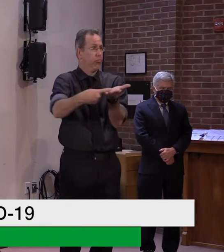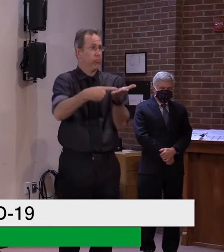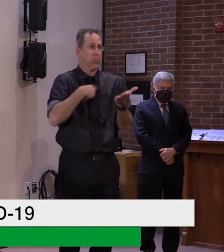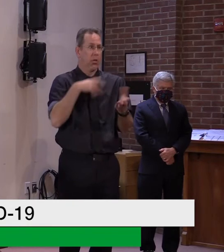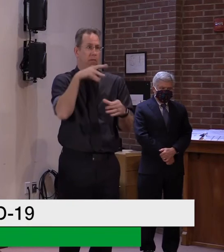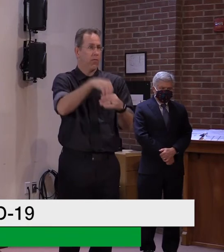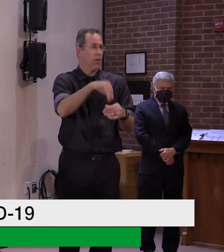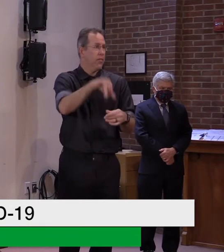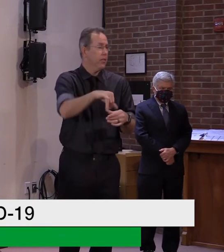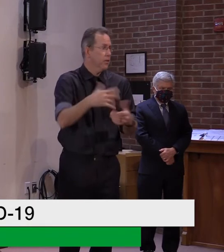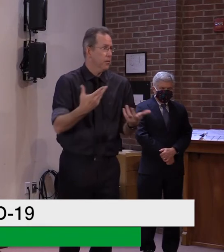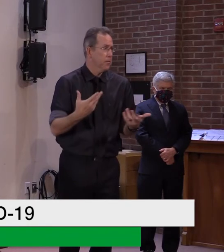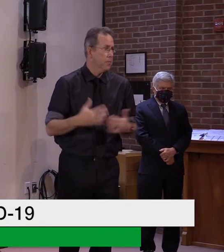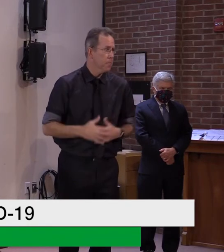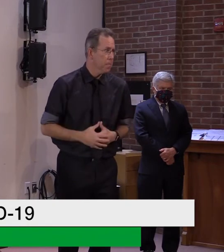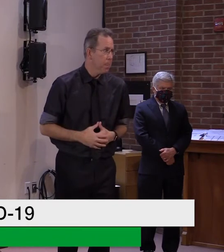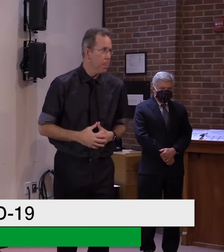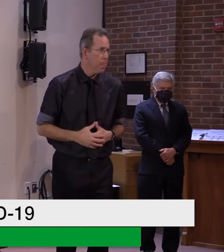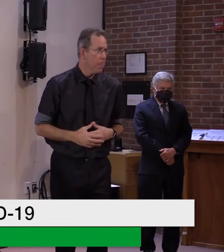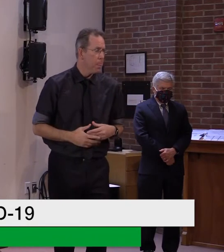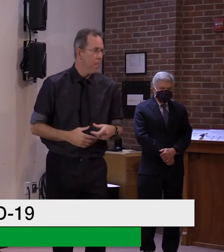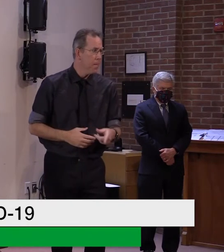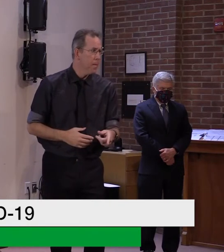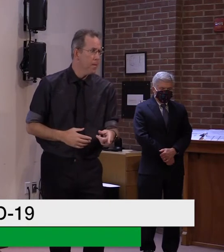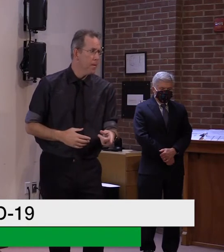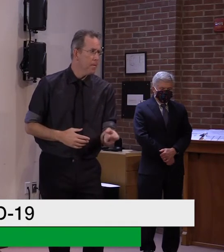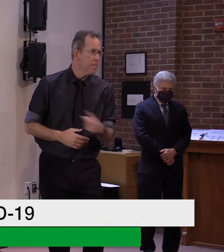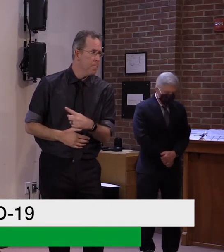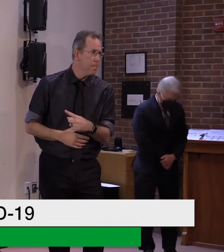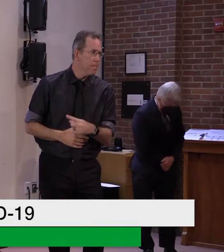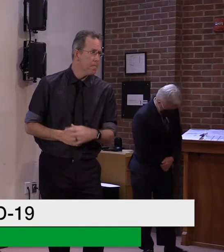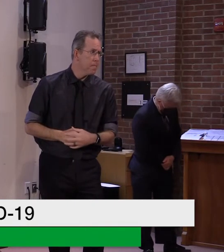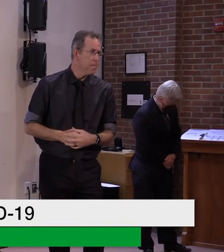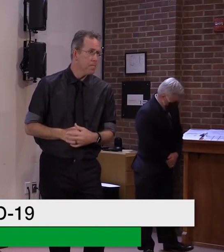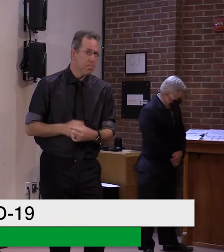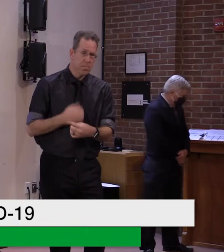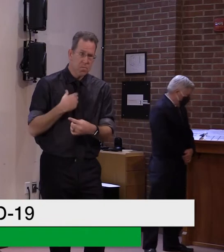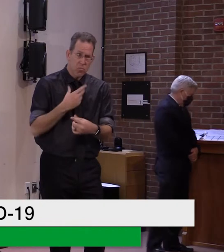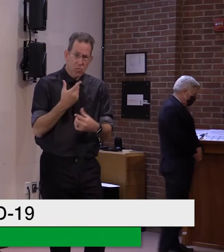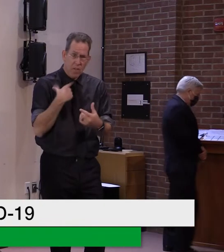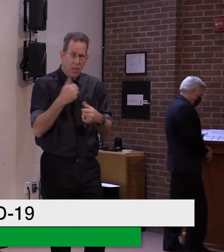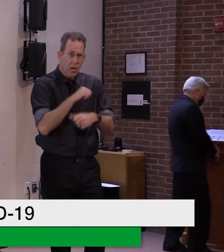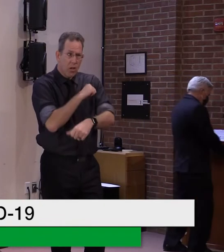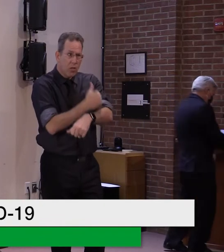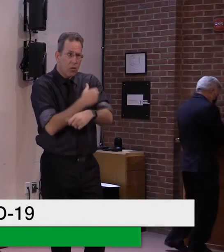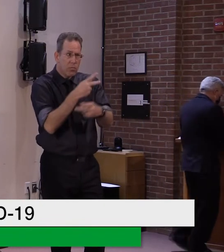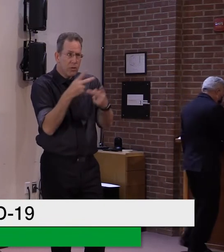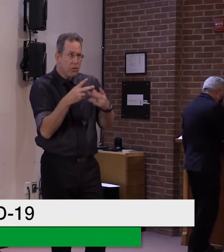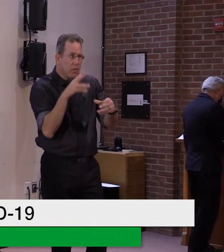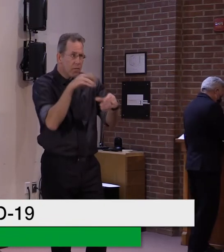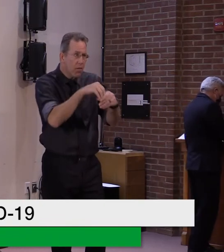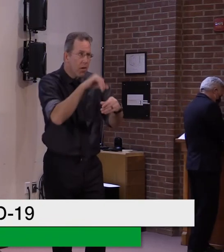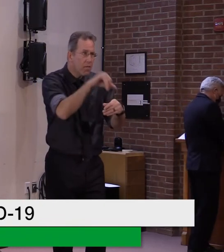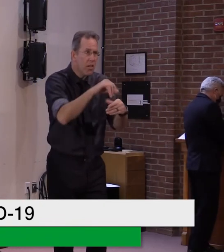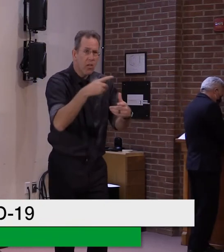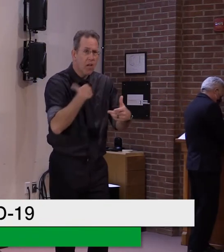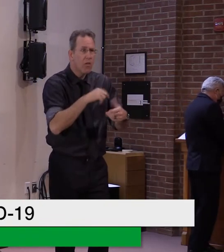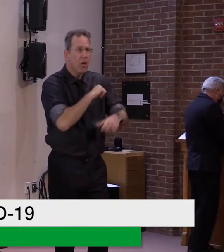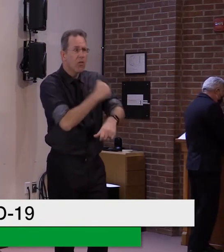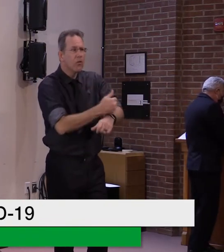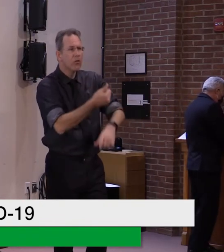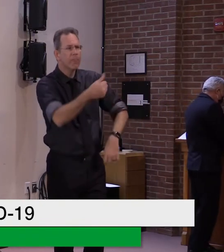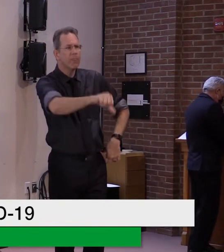but do you have a do you have a position on either further again yeah without any